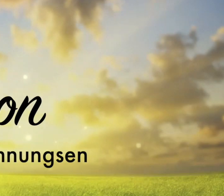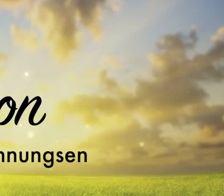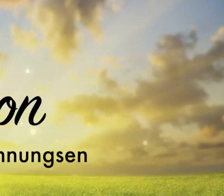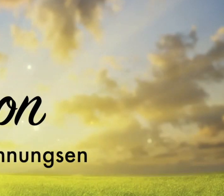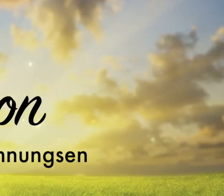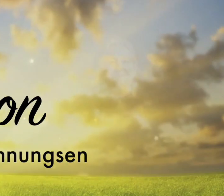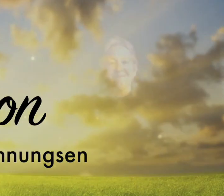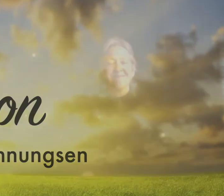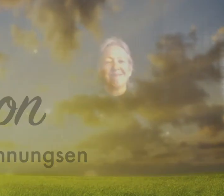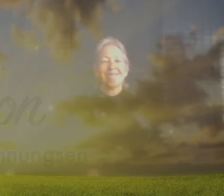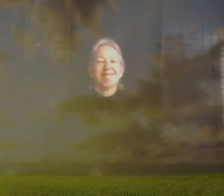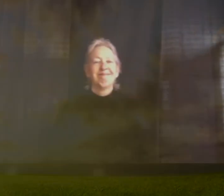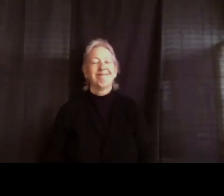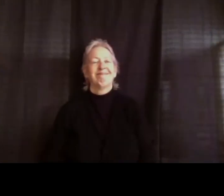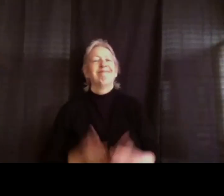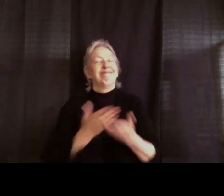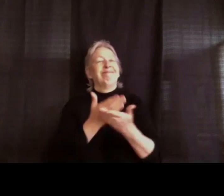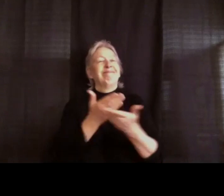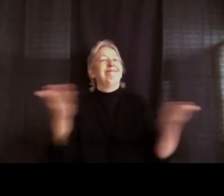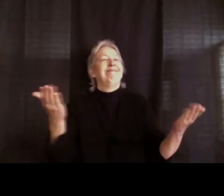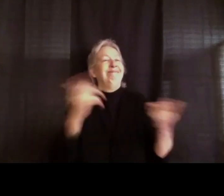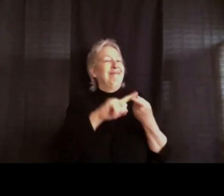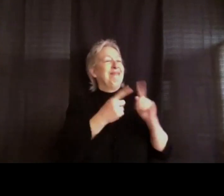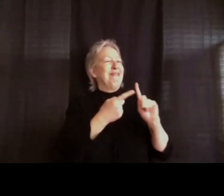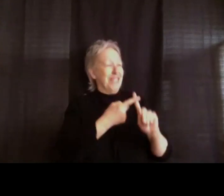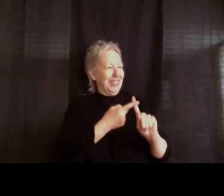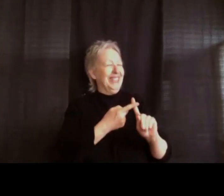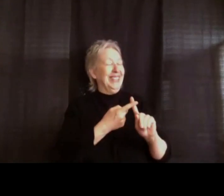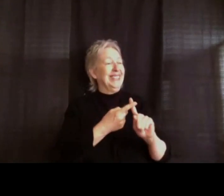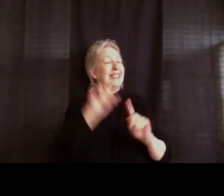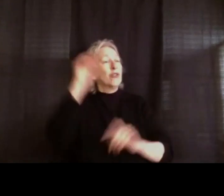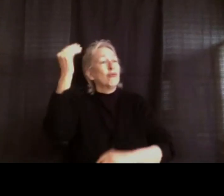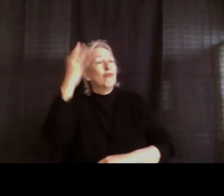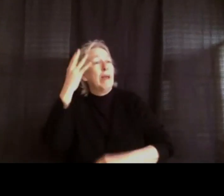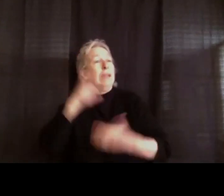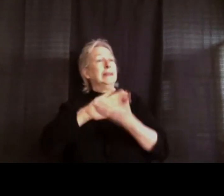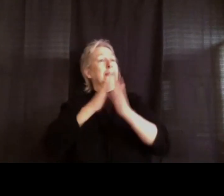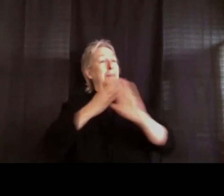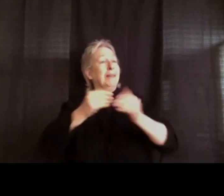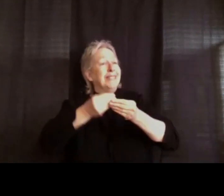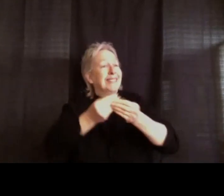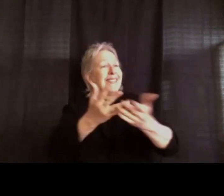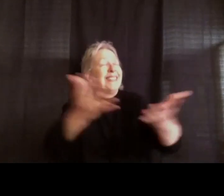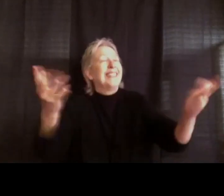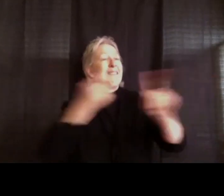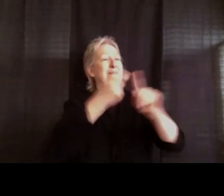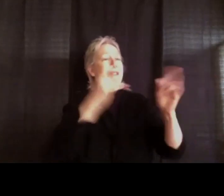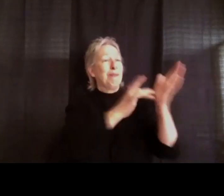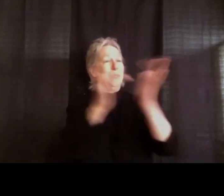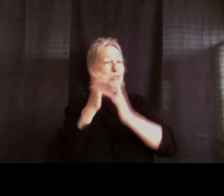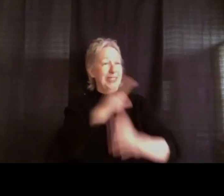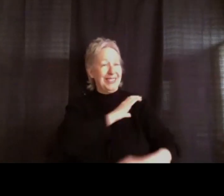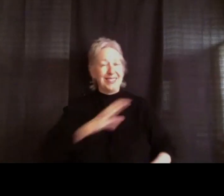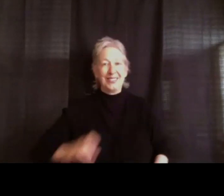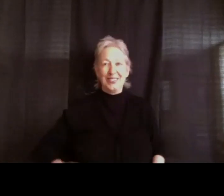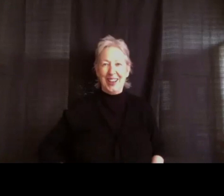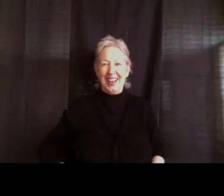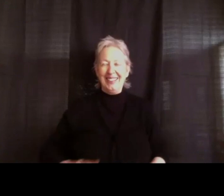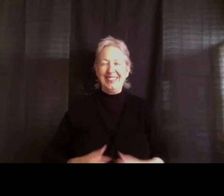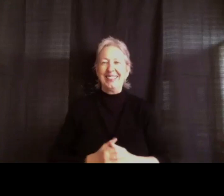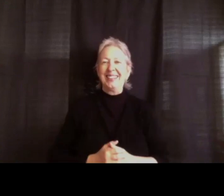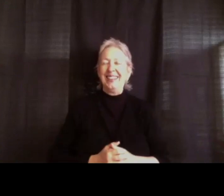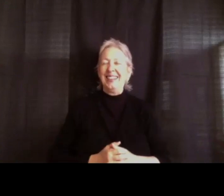Dear friends in Christ, grace and peace be unto you from our risen Savior, Jesus Christ. I am